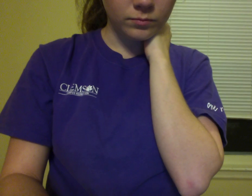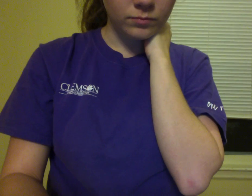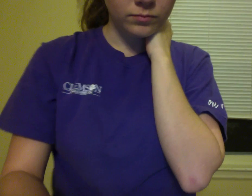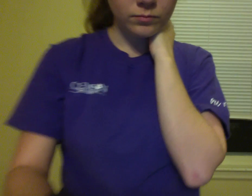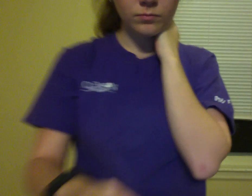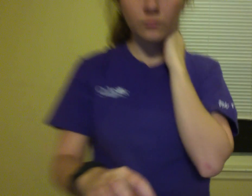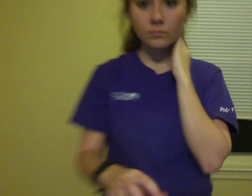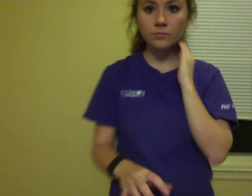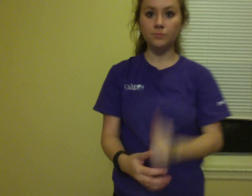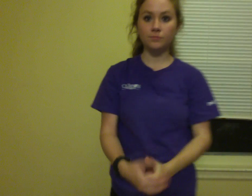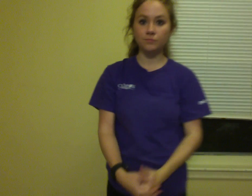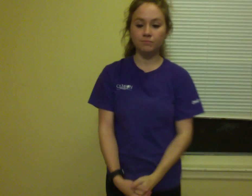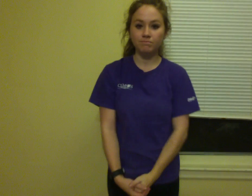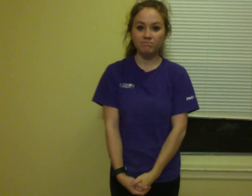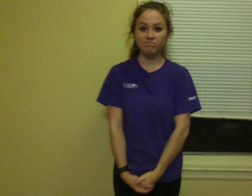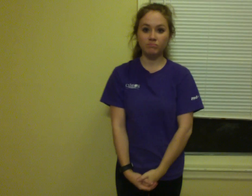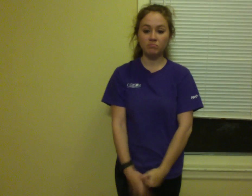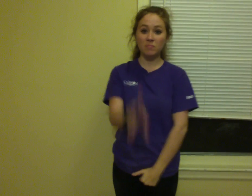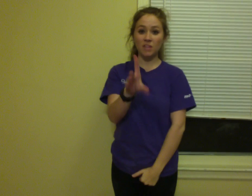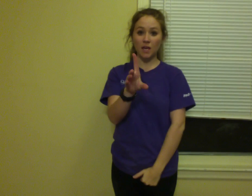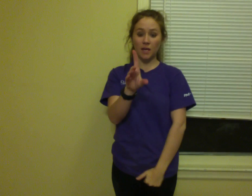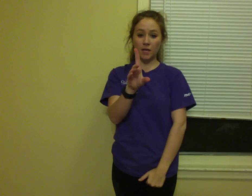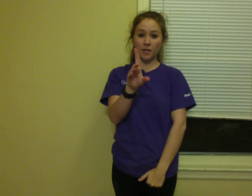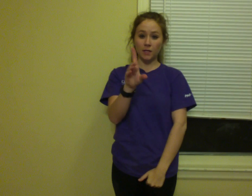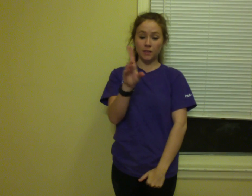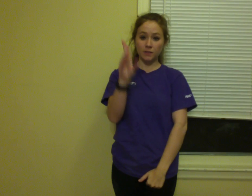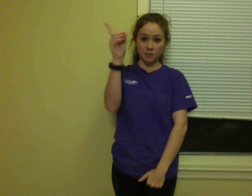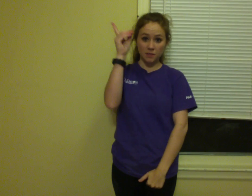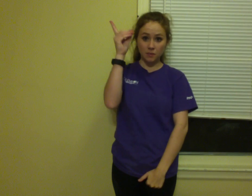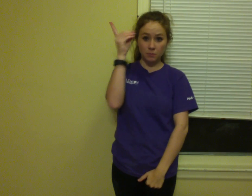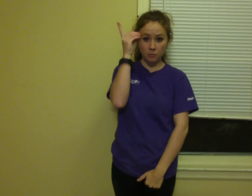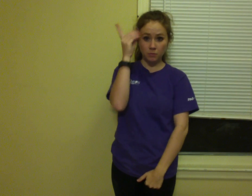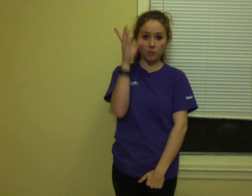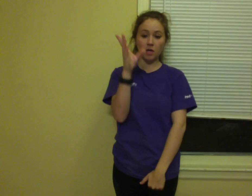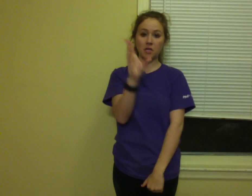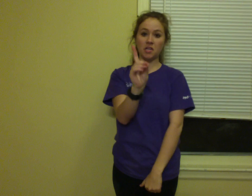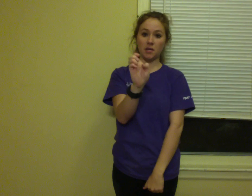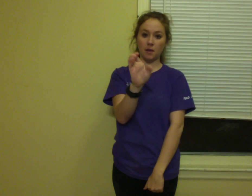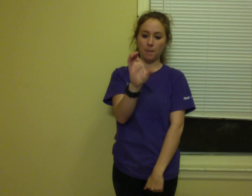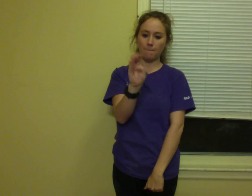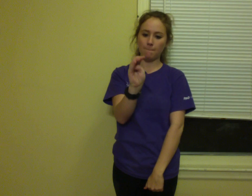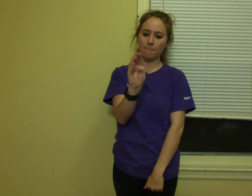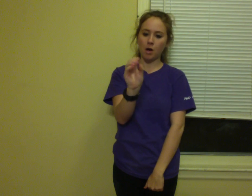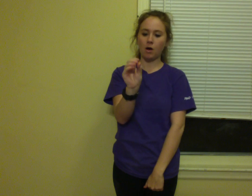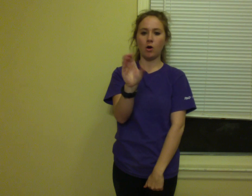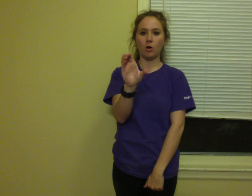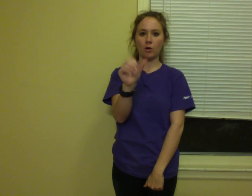Democracy has been defined in many ways. We would all agree that democracy includes